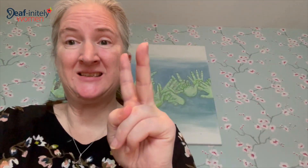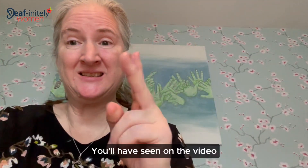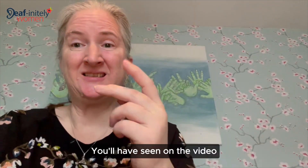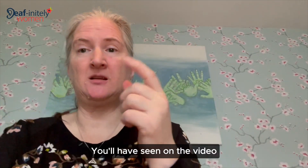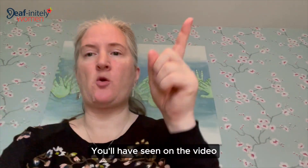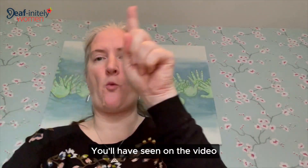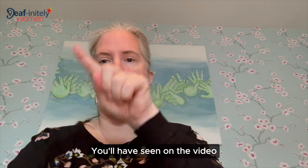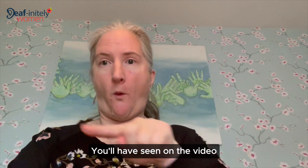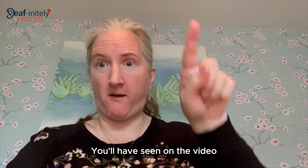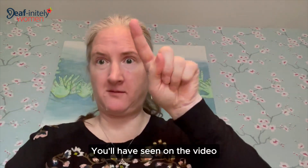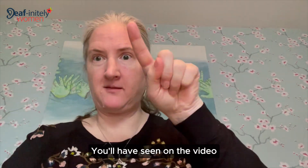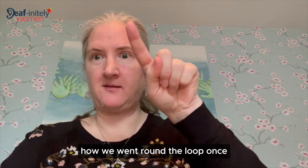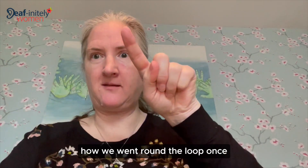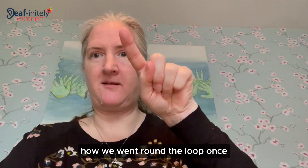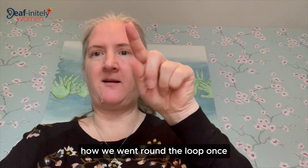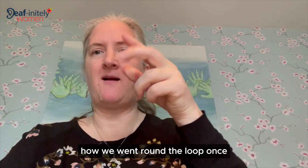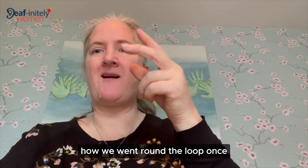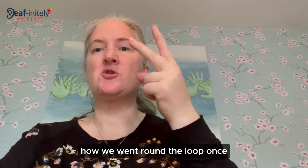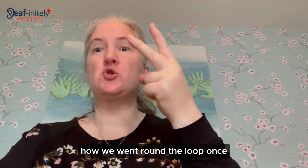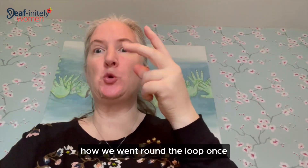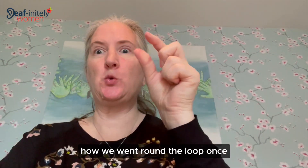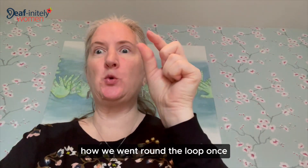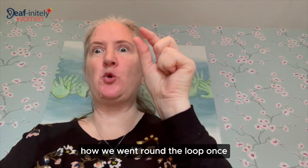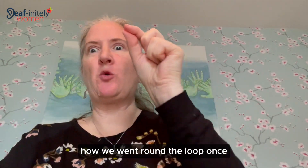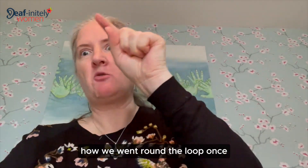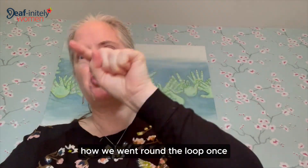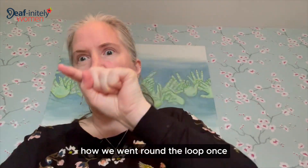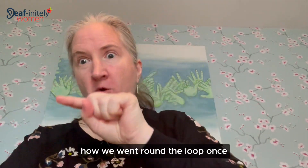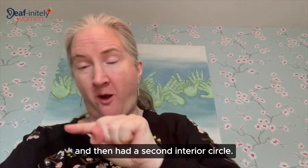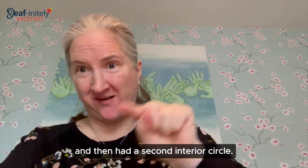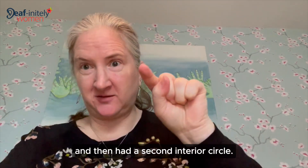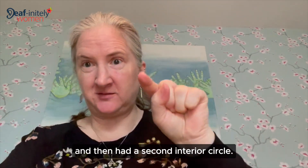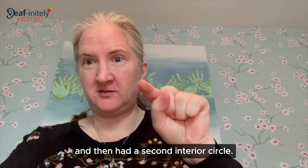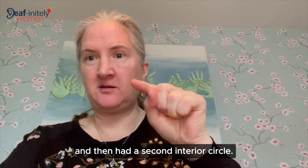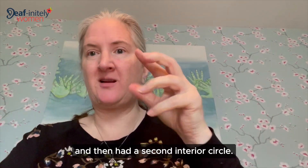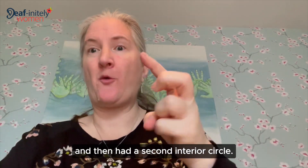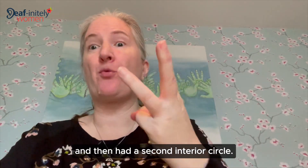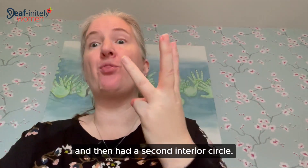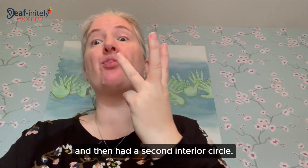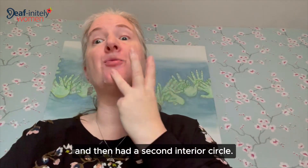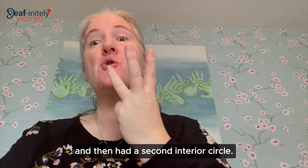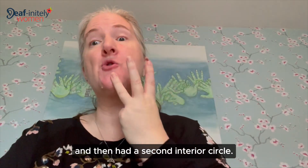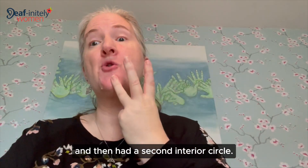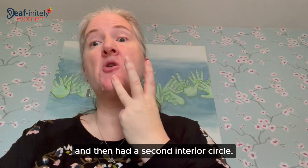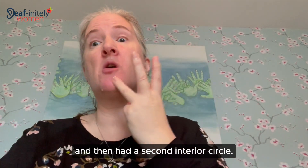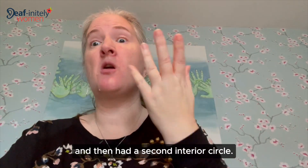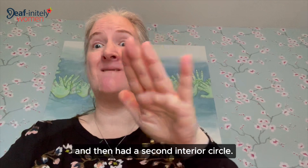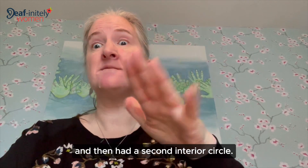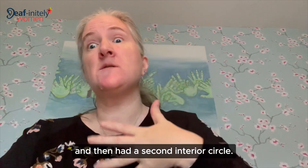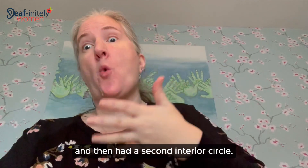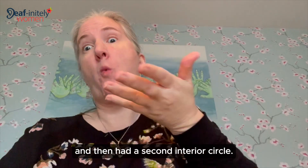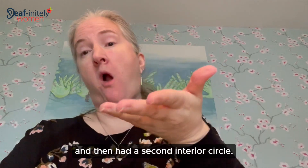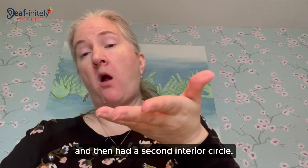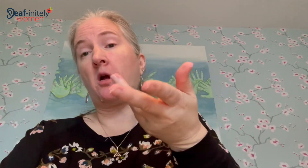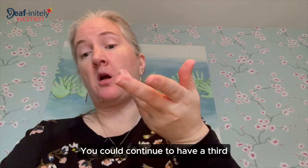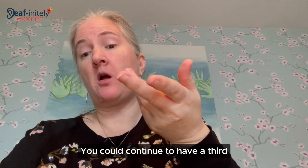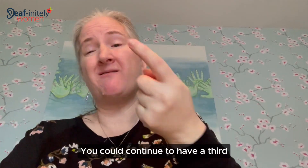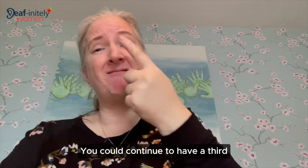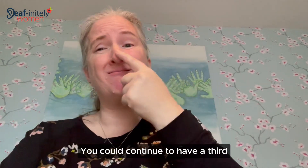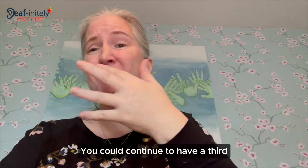You'll have seen on the video how we went round the loop once and then had a second interior circle. You could